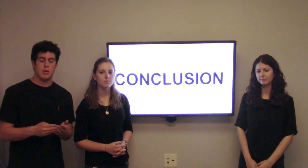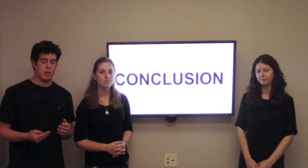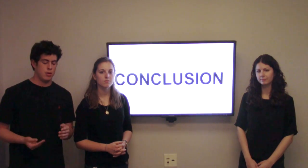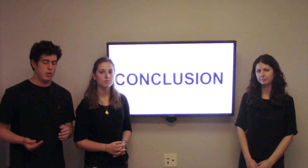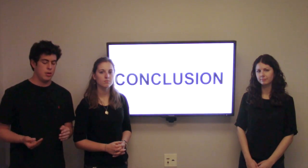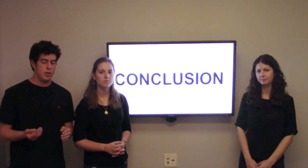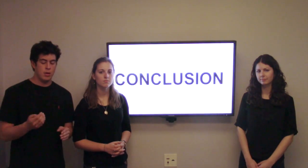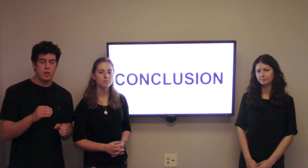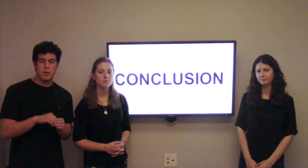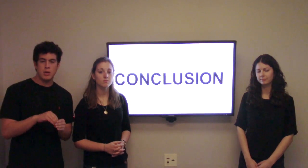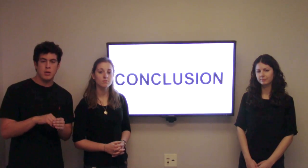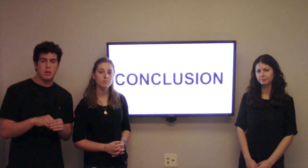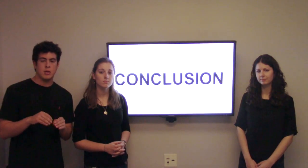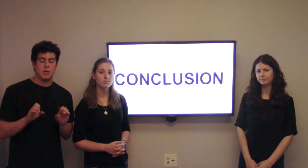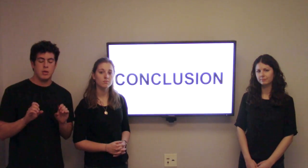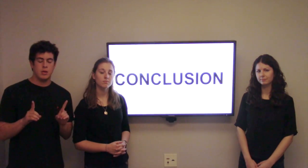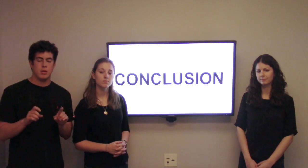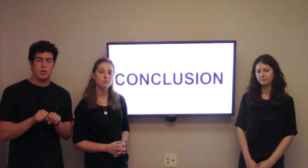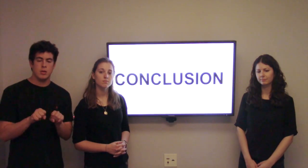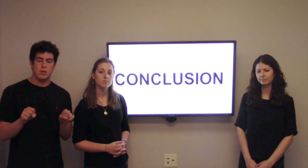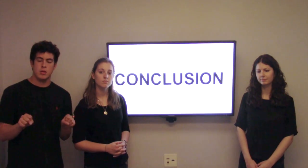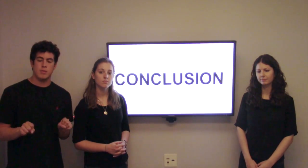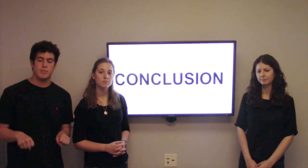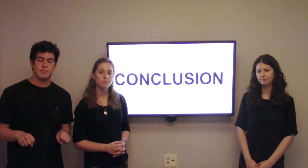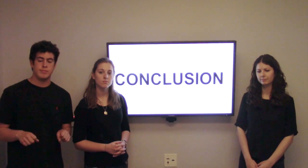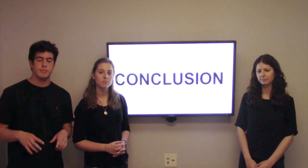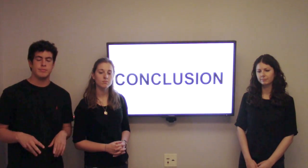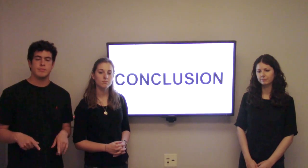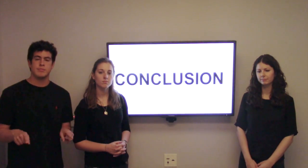Yet it happens again and again in the educational system.